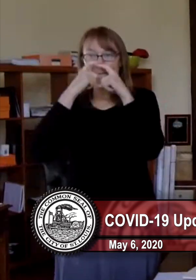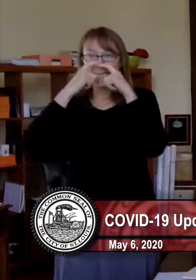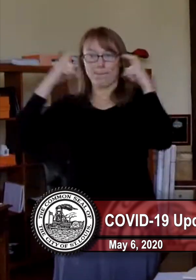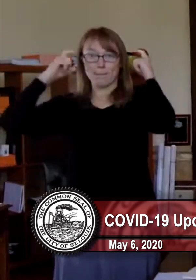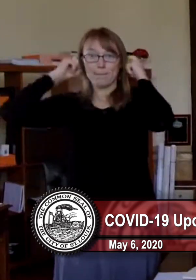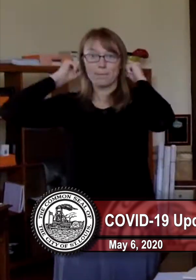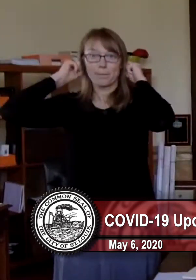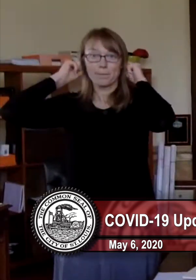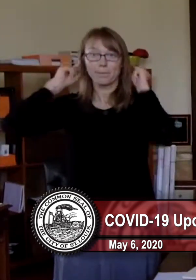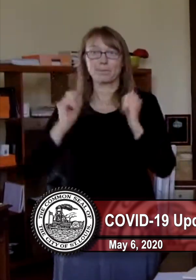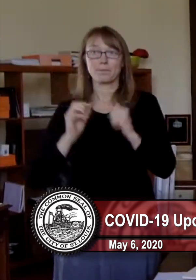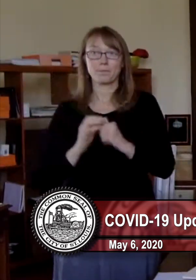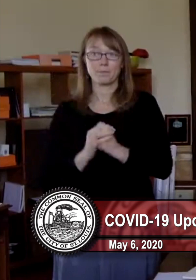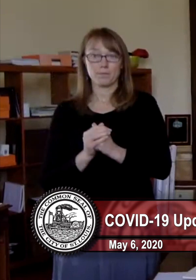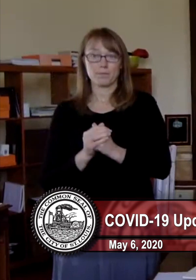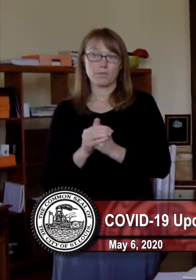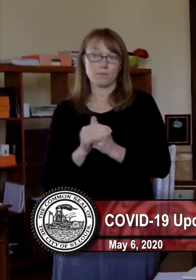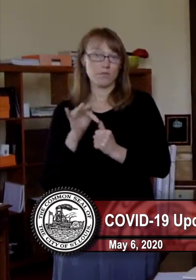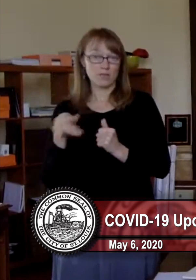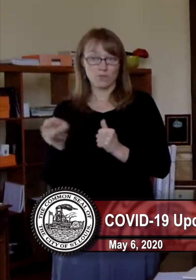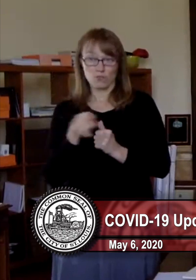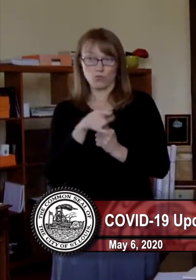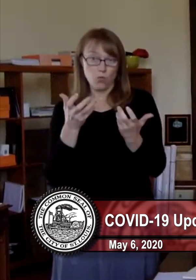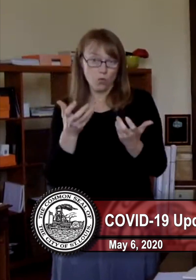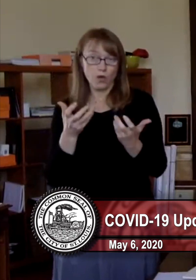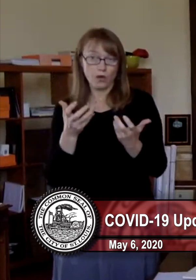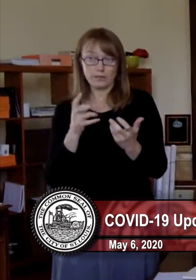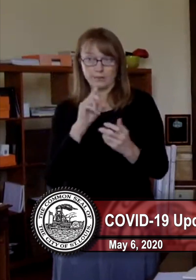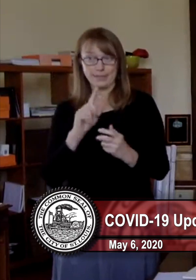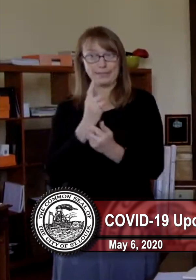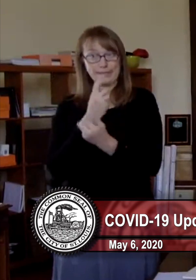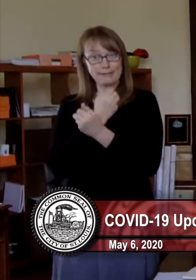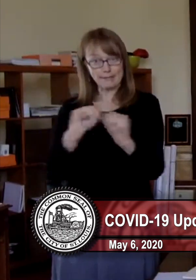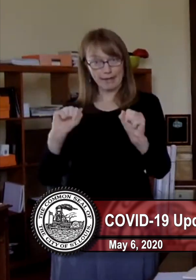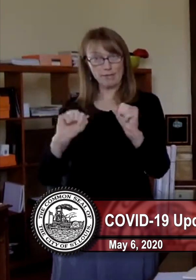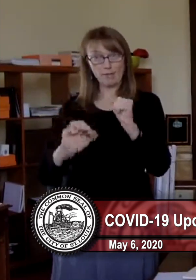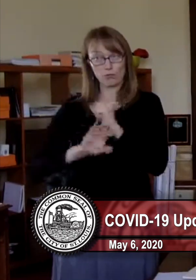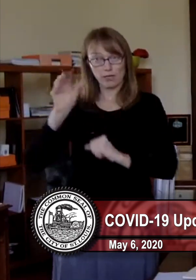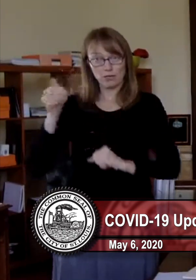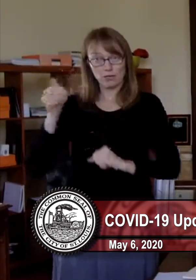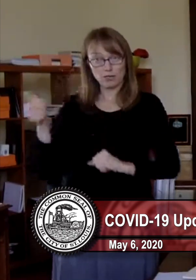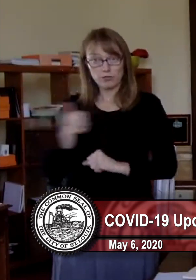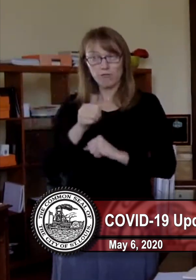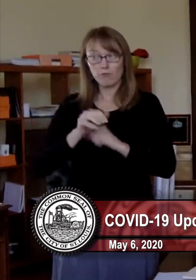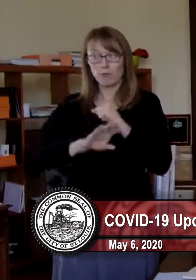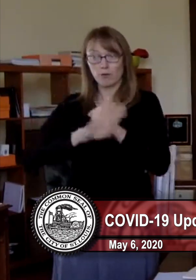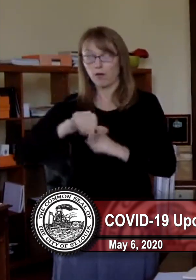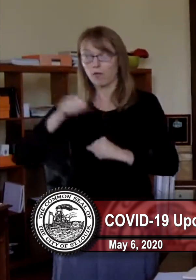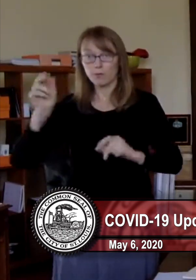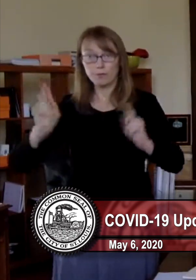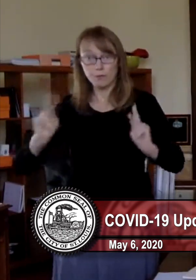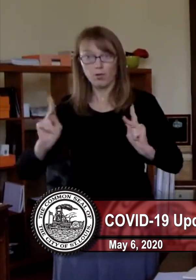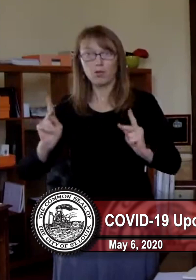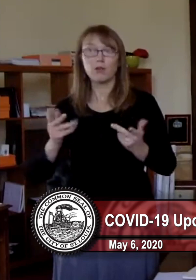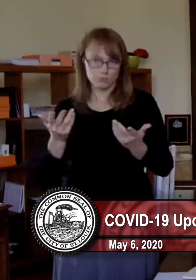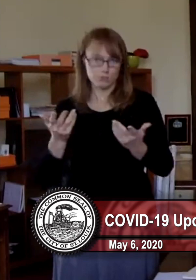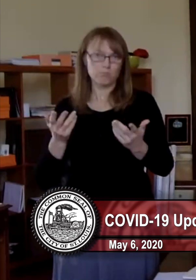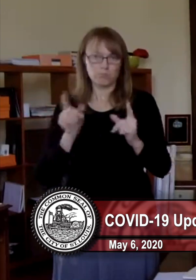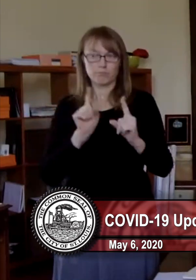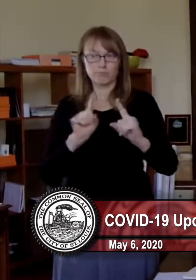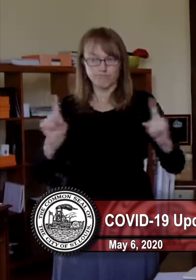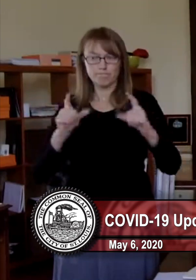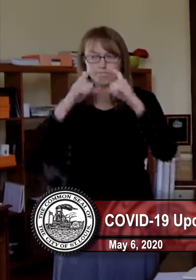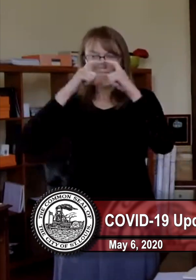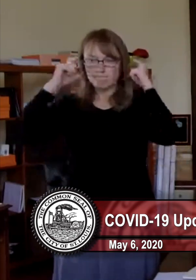want to continue to be safe. Both of those are extremely important. Of course, you got to wash your hands. You got to use hand